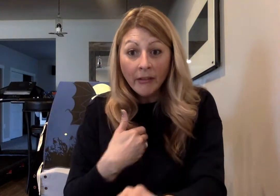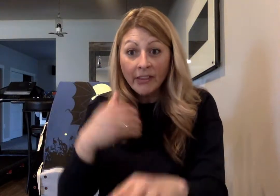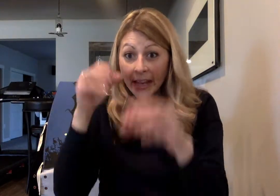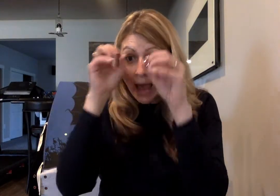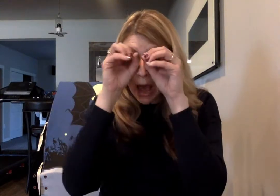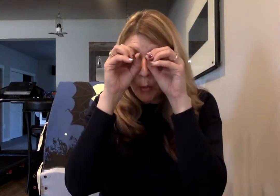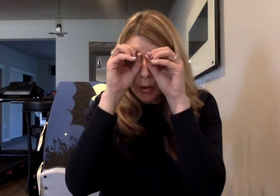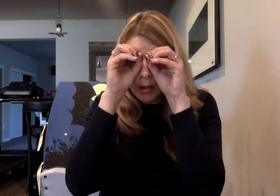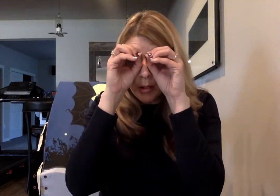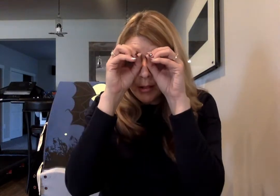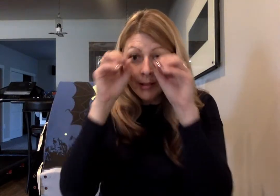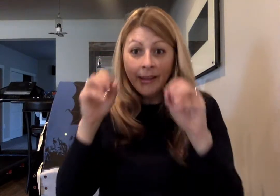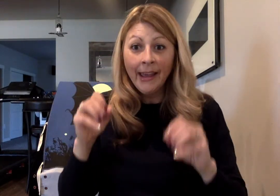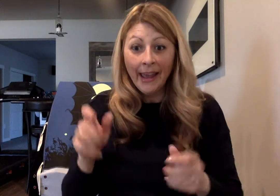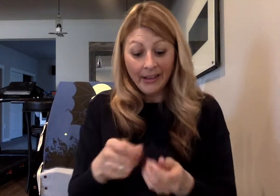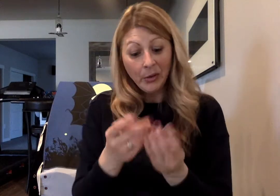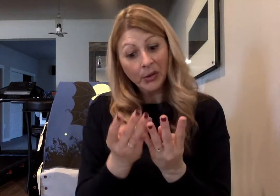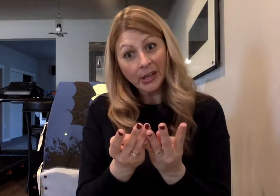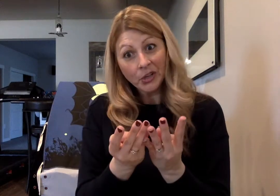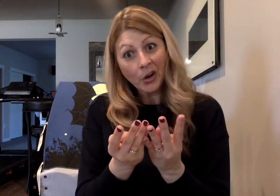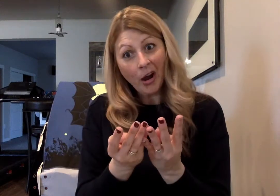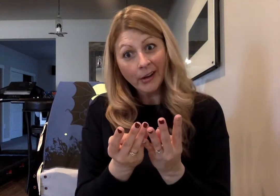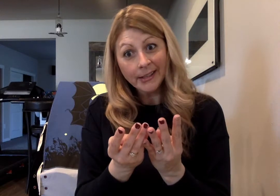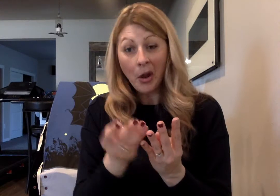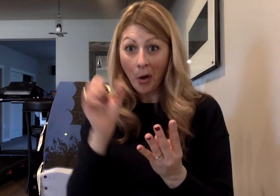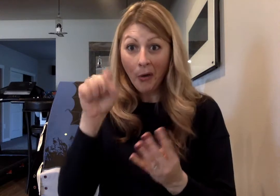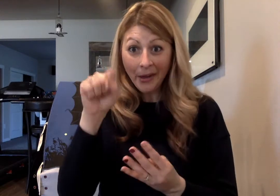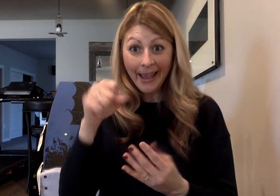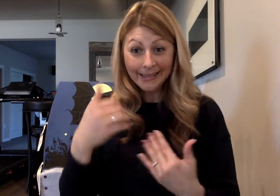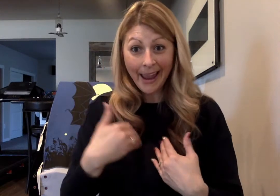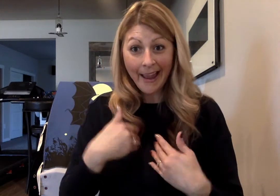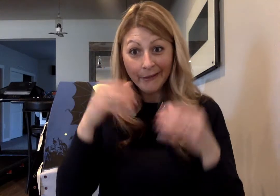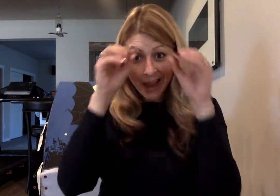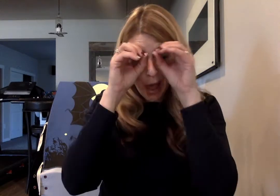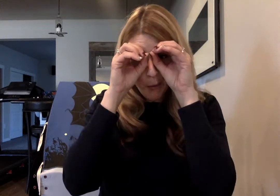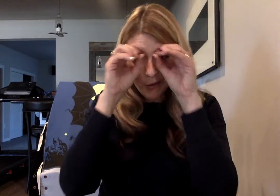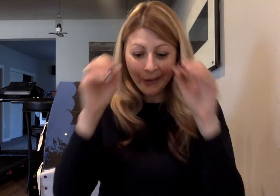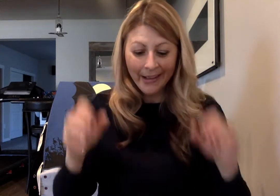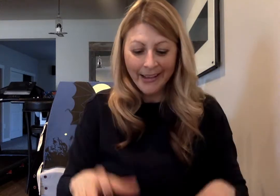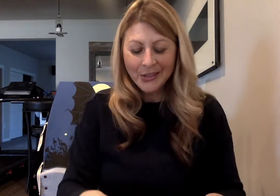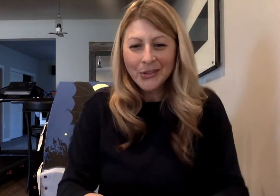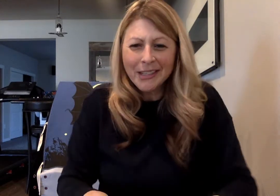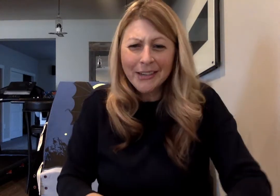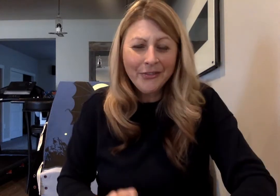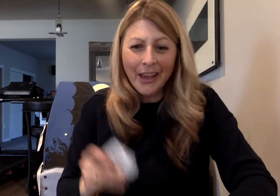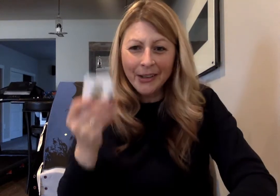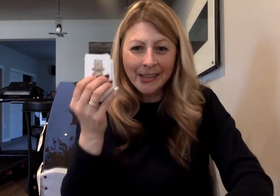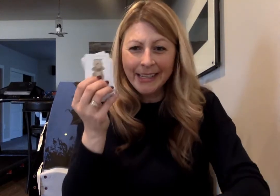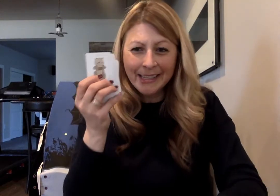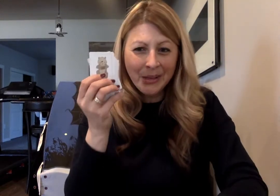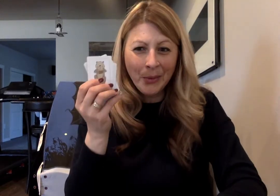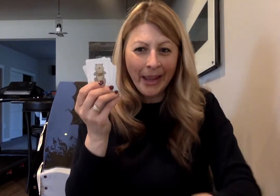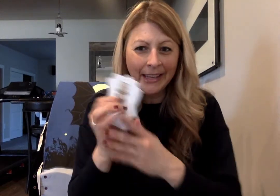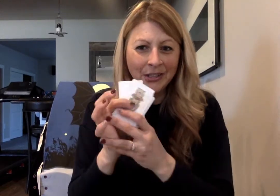an owl? And you could look at your cards and go, oh yes, I have an owl. So it's just a fun, easy way